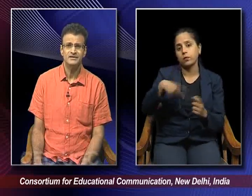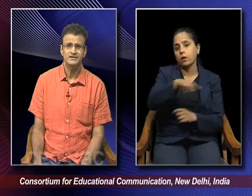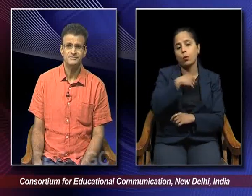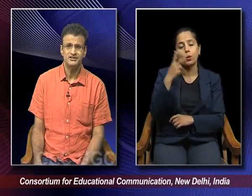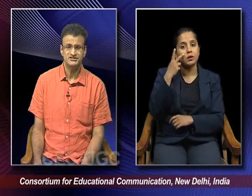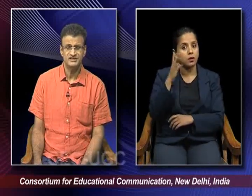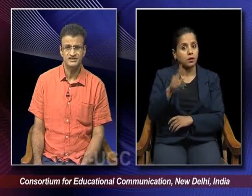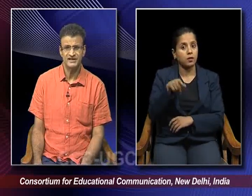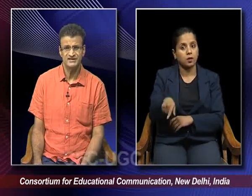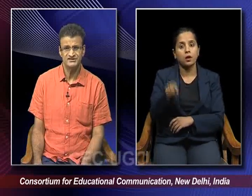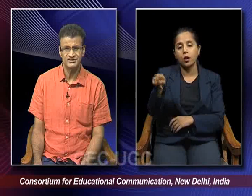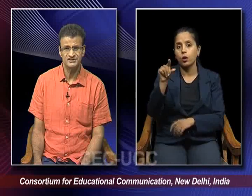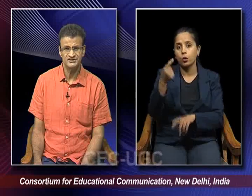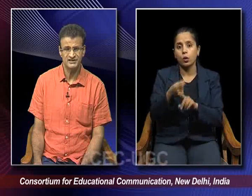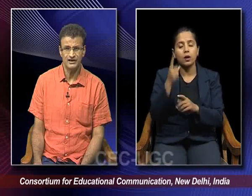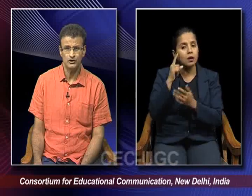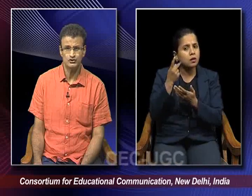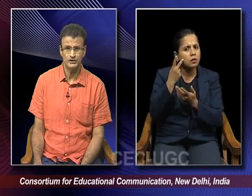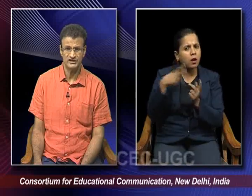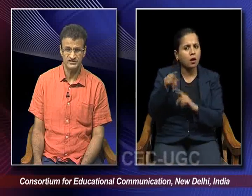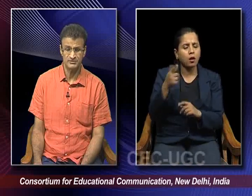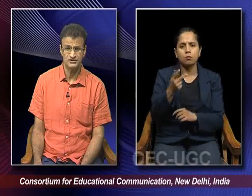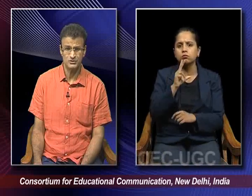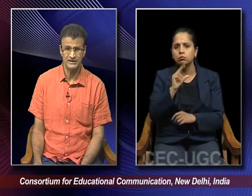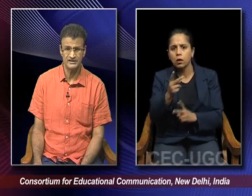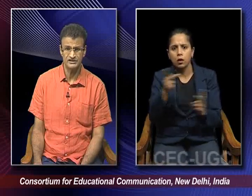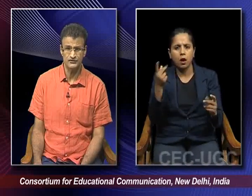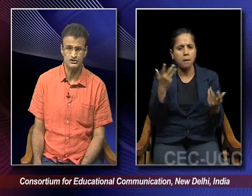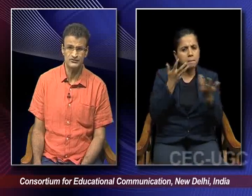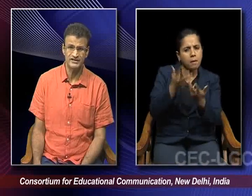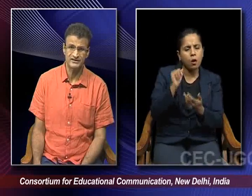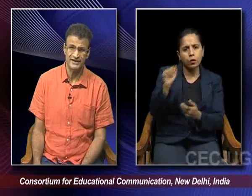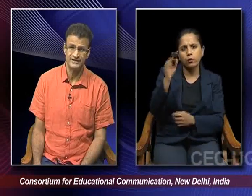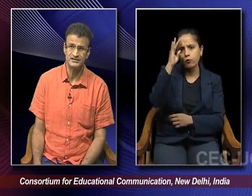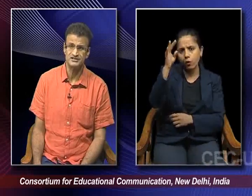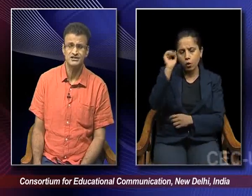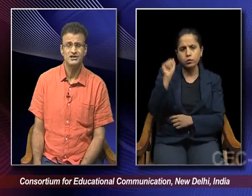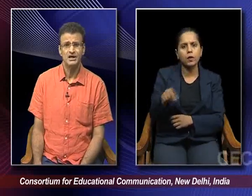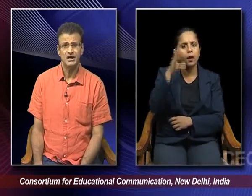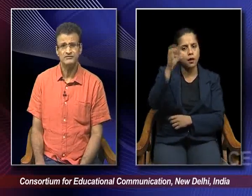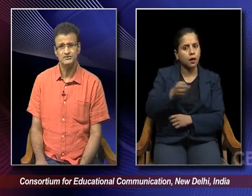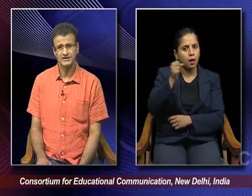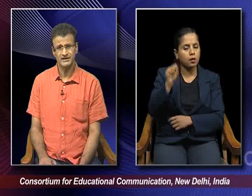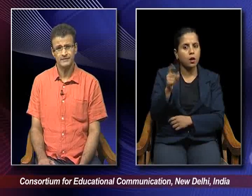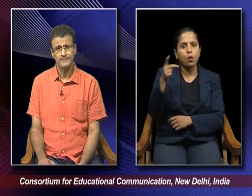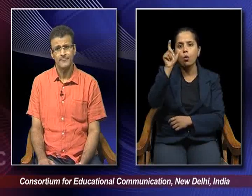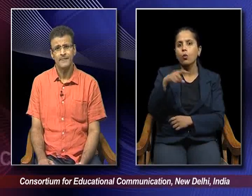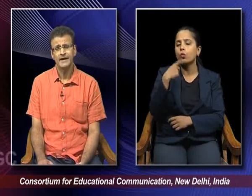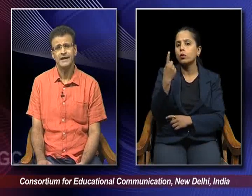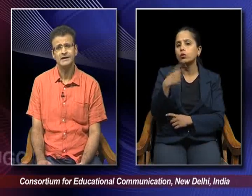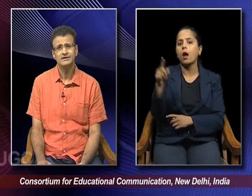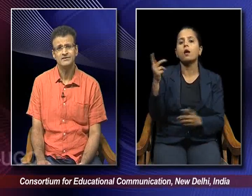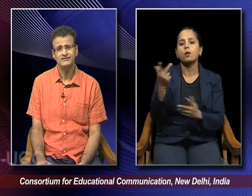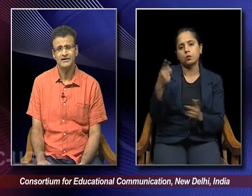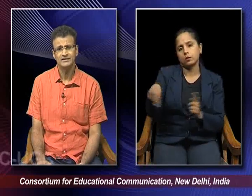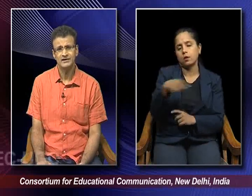that British, they excised scenes and dialogue showing a resemblance to Gandhi's philosophy and the ideals which were there.